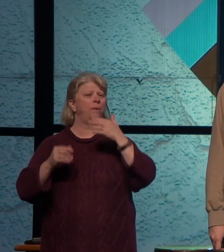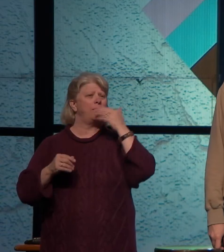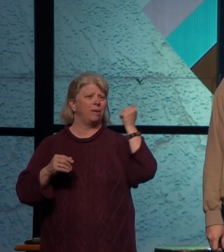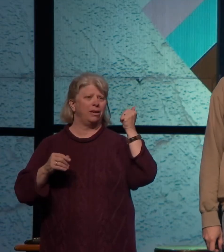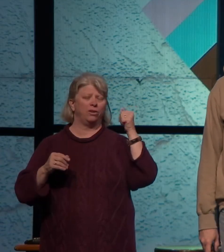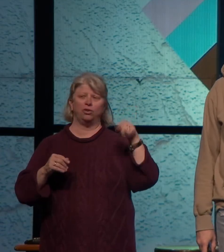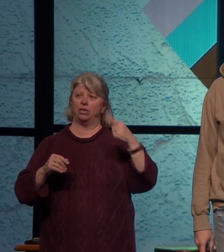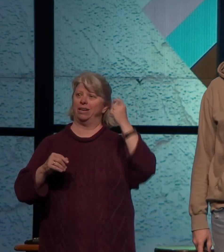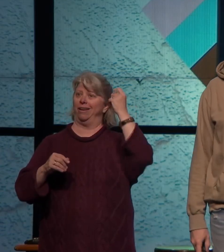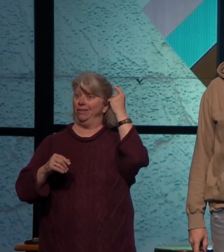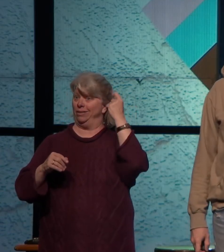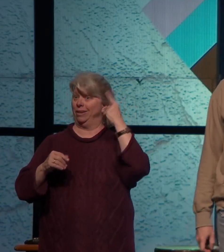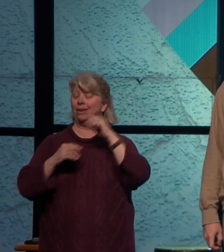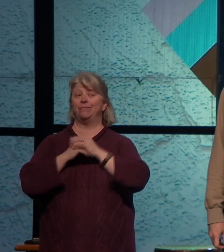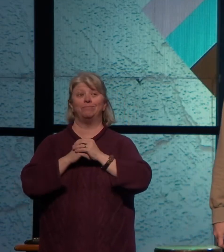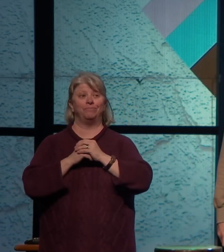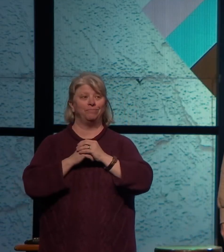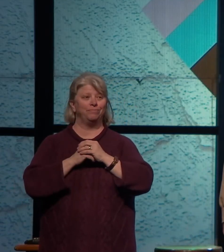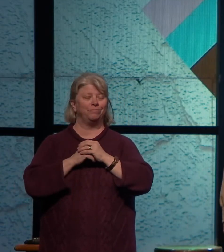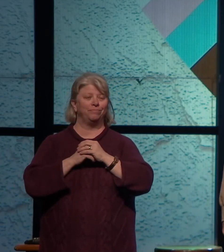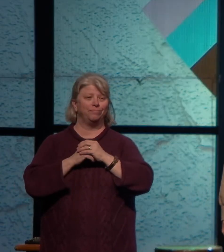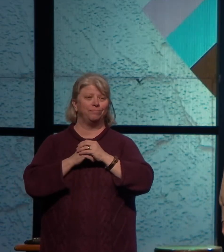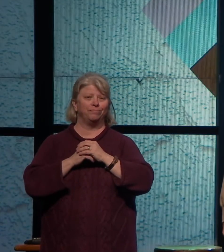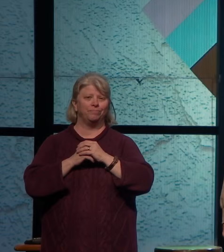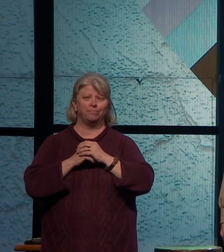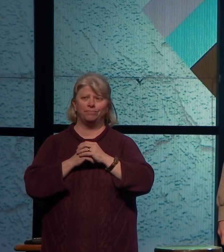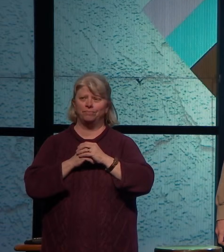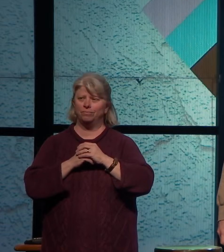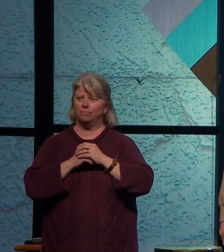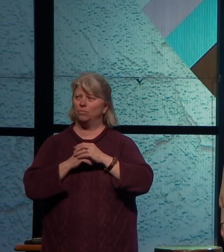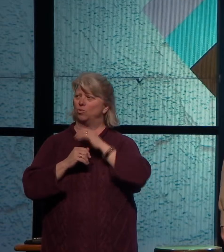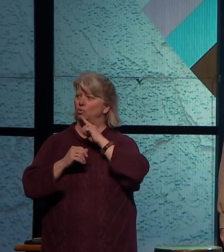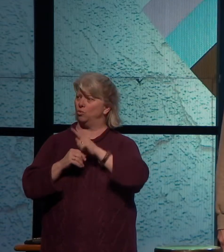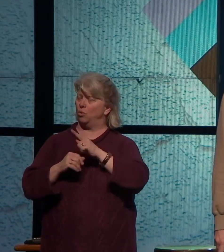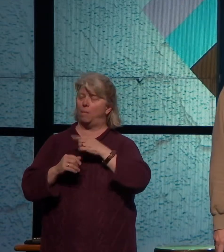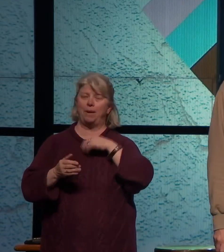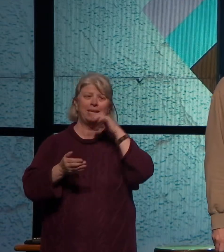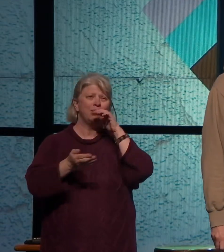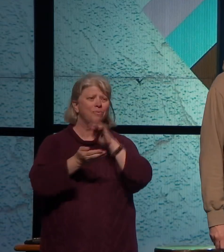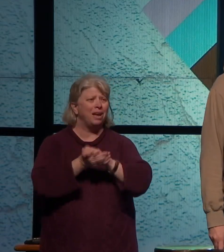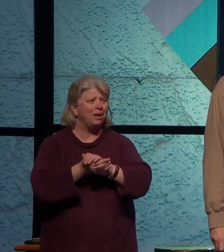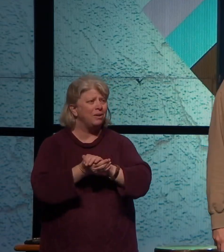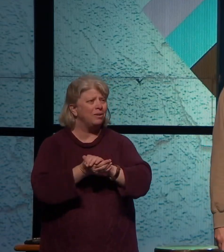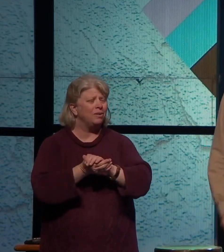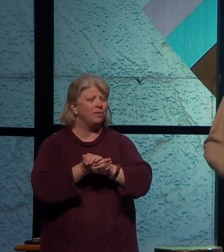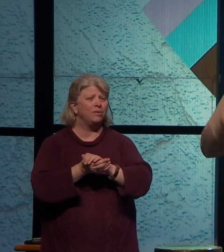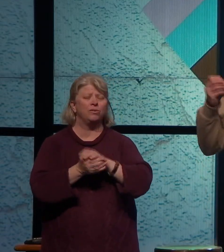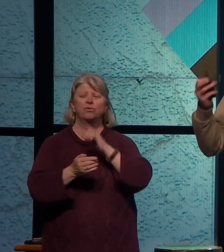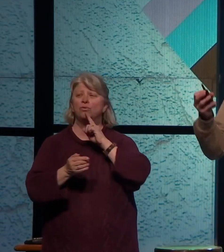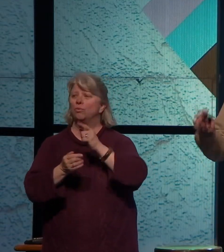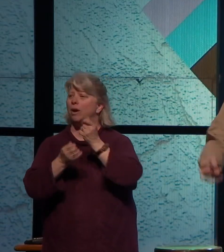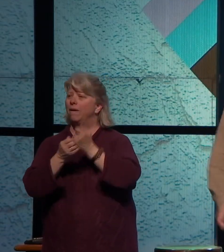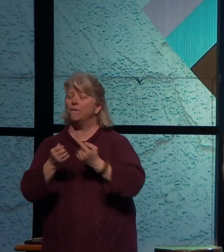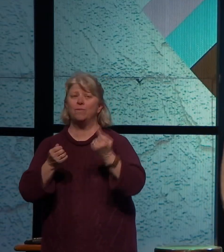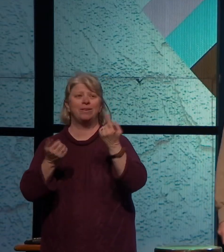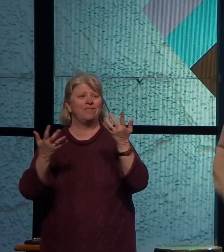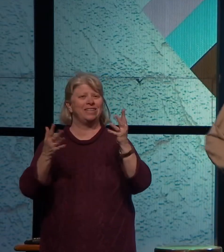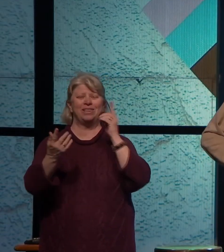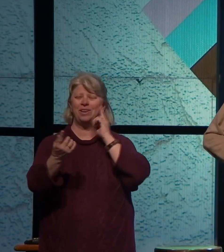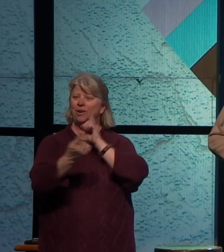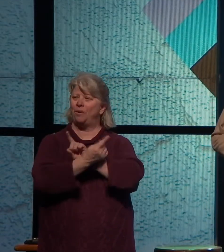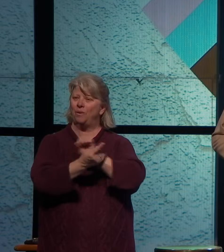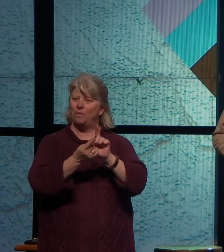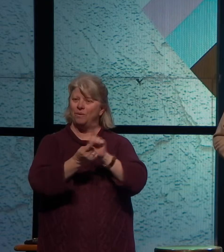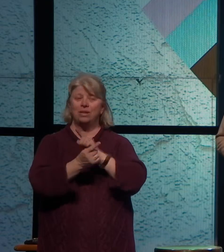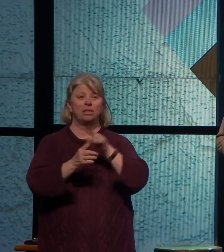by just understanding them. And this is true with my spouse. It's true with everybody that I know. When